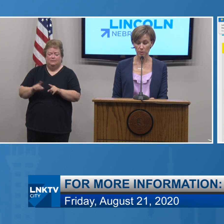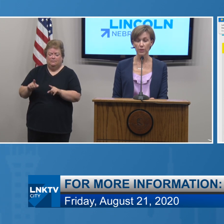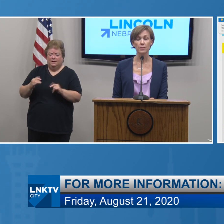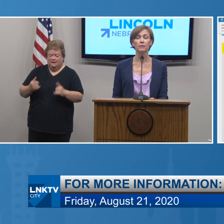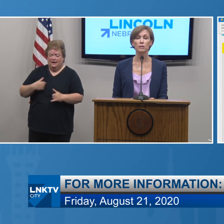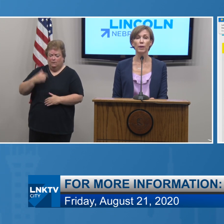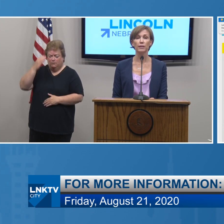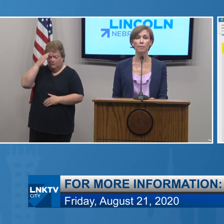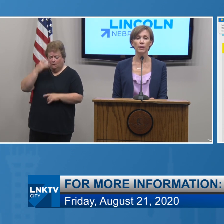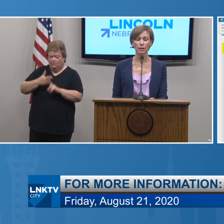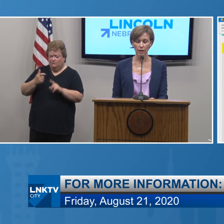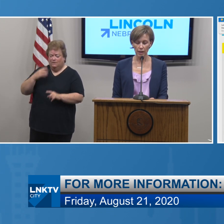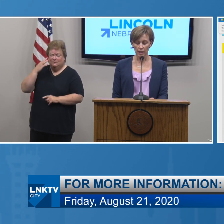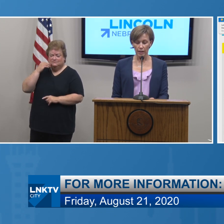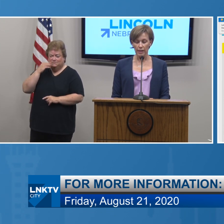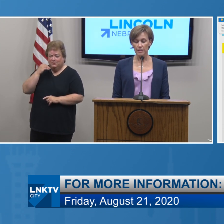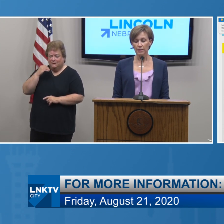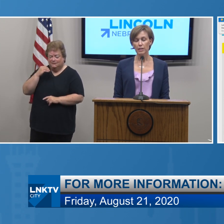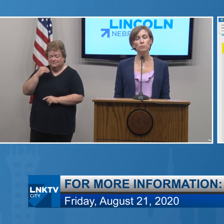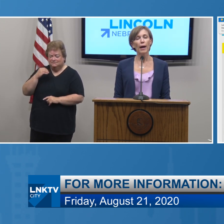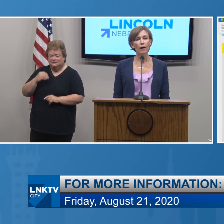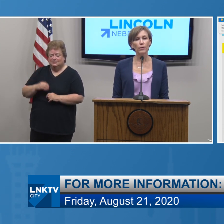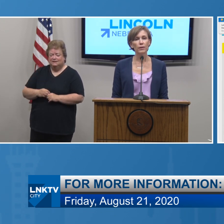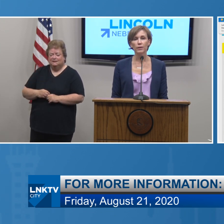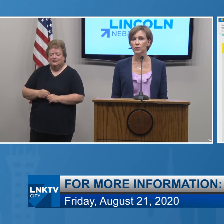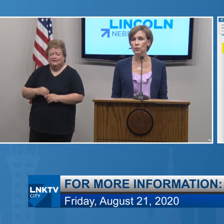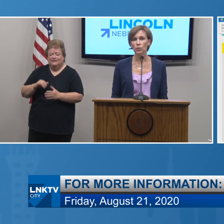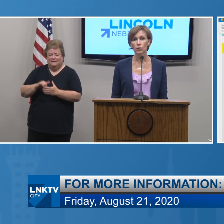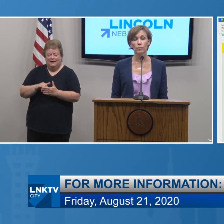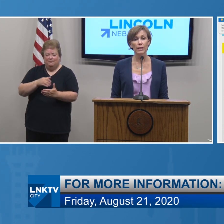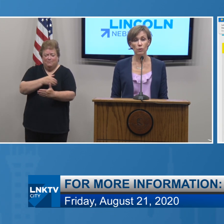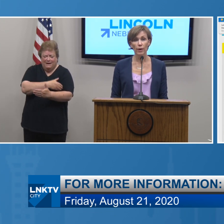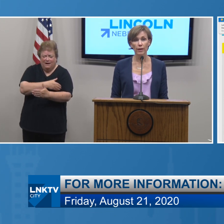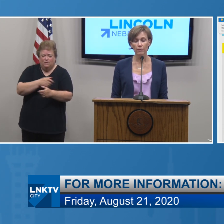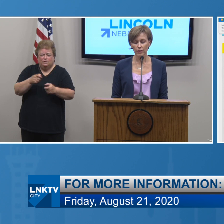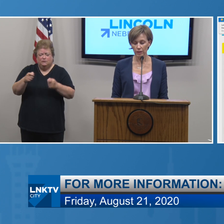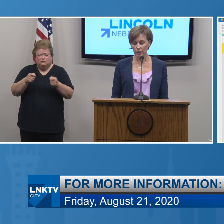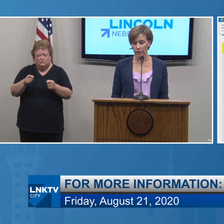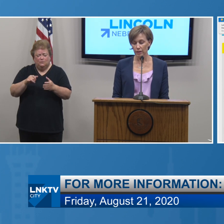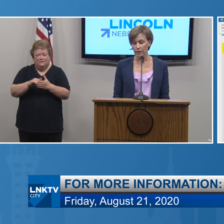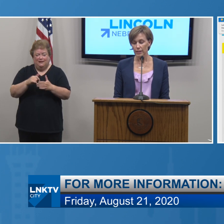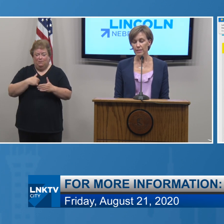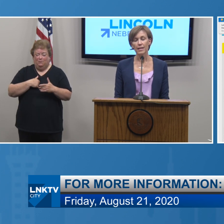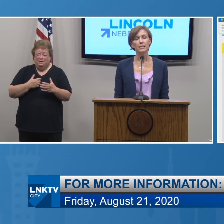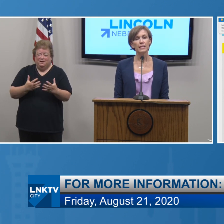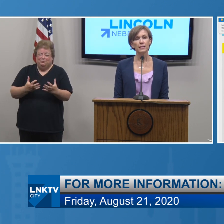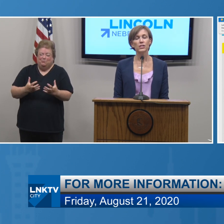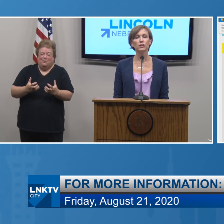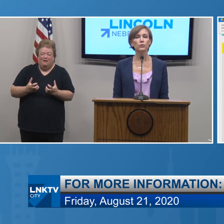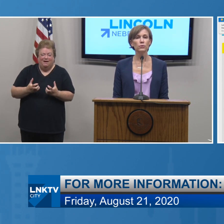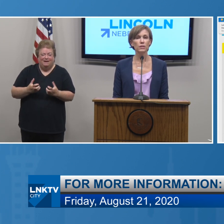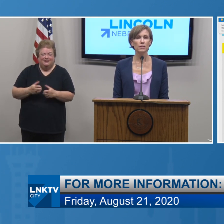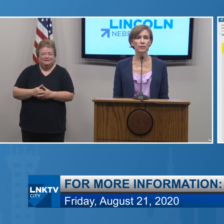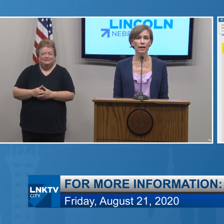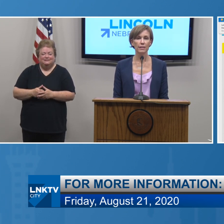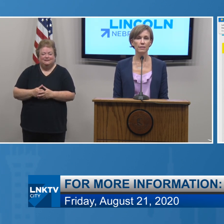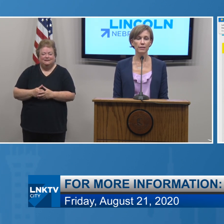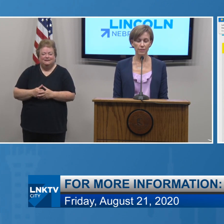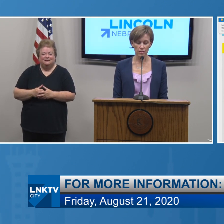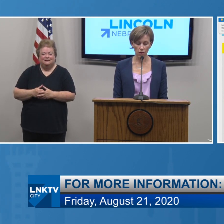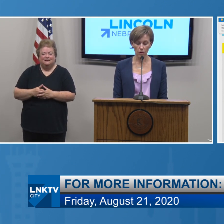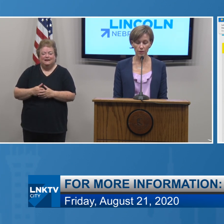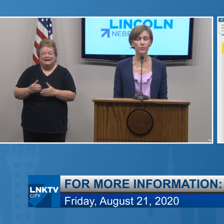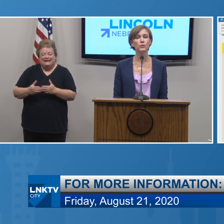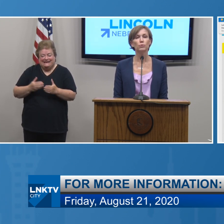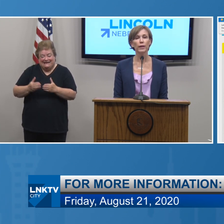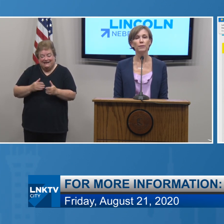from experience in this pandemic is that this power and control that we crave is as easy to lose as it